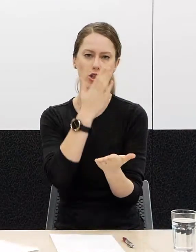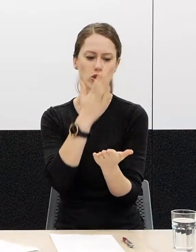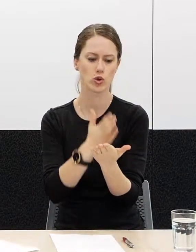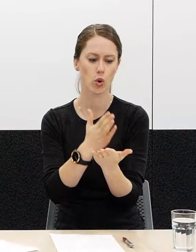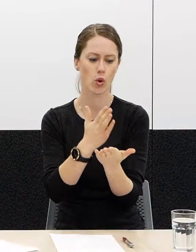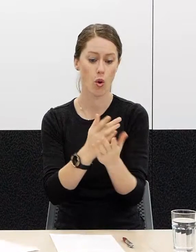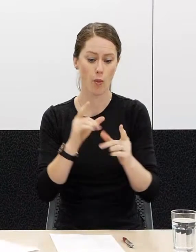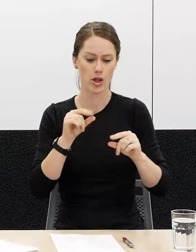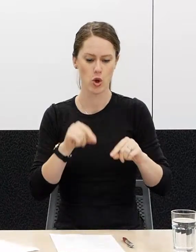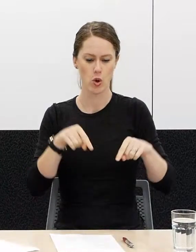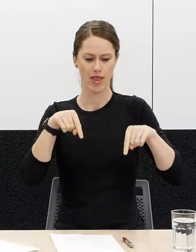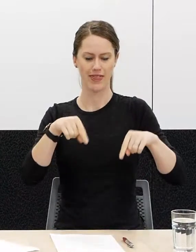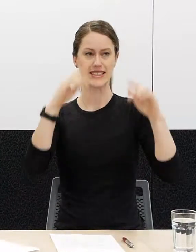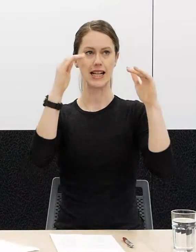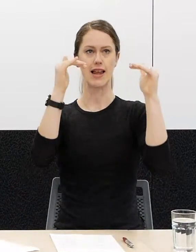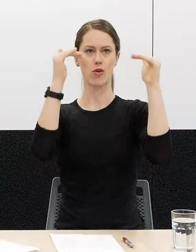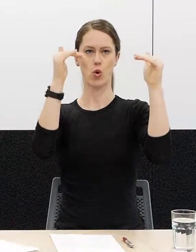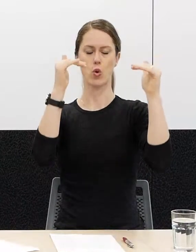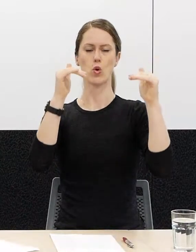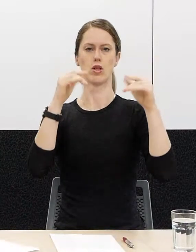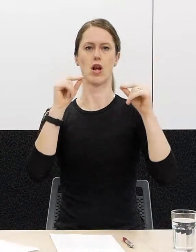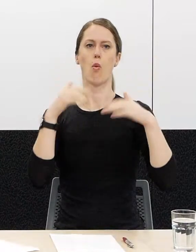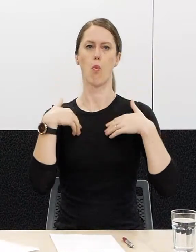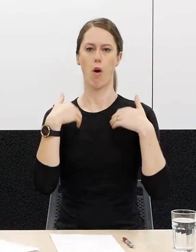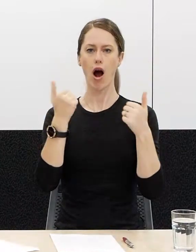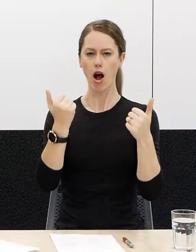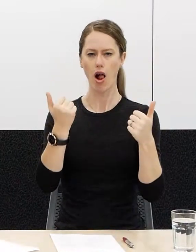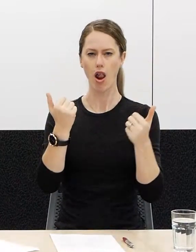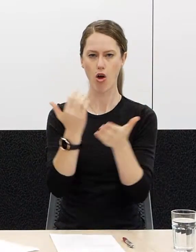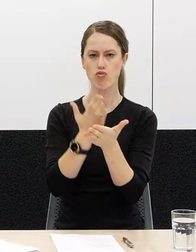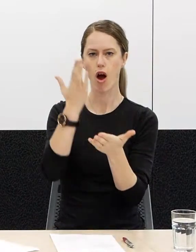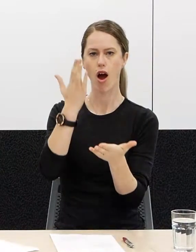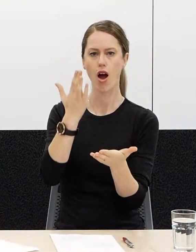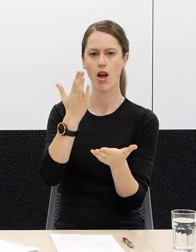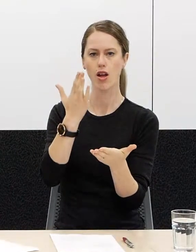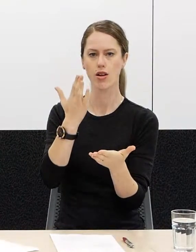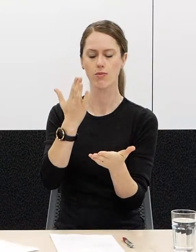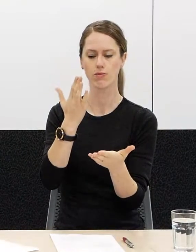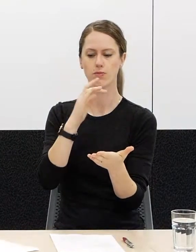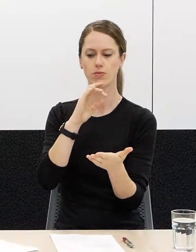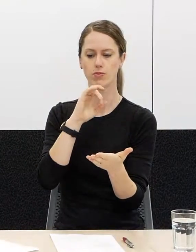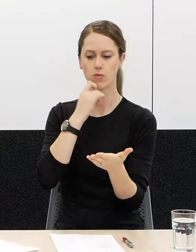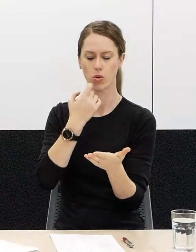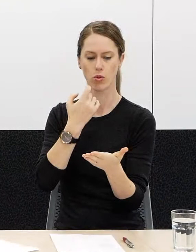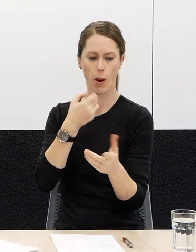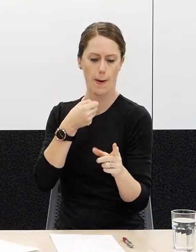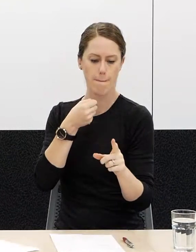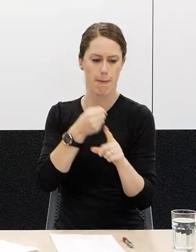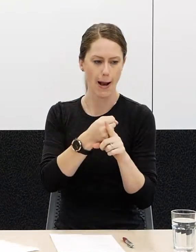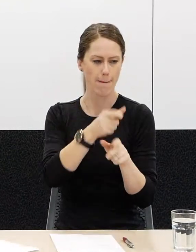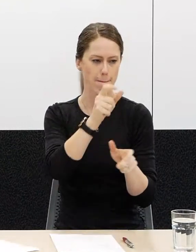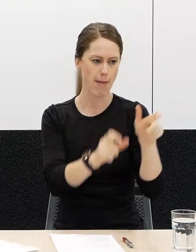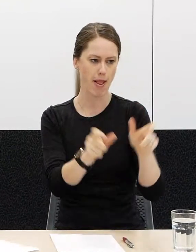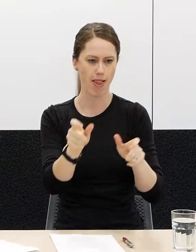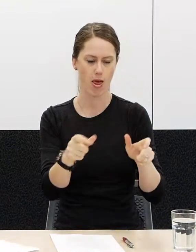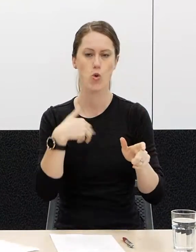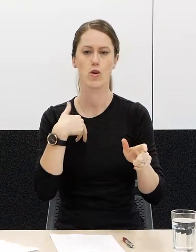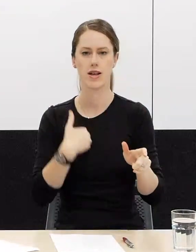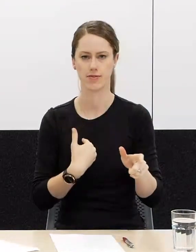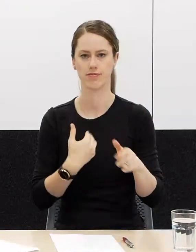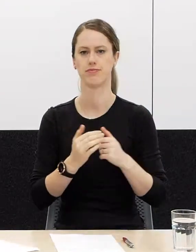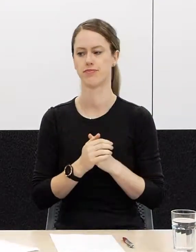do at this level is done well and it's done right, and it gives impact to the people who really need it.